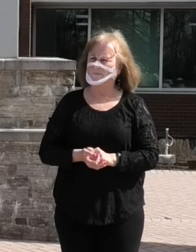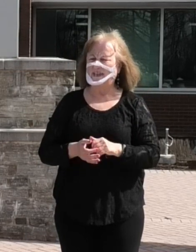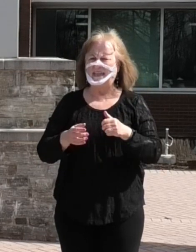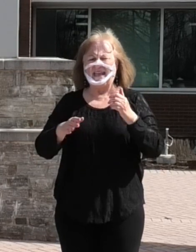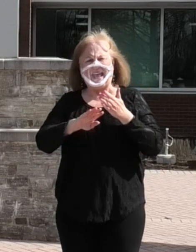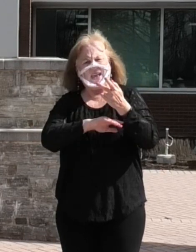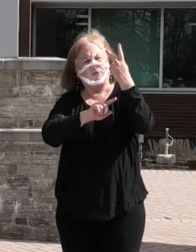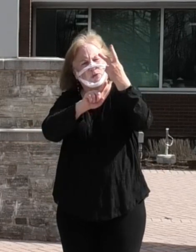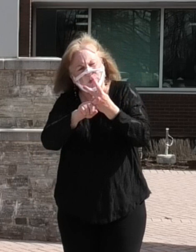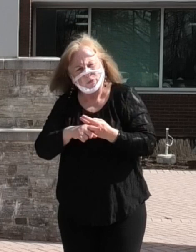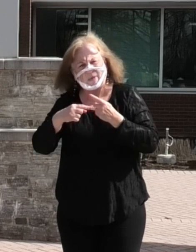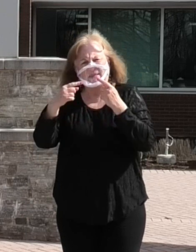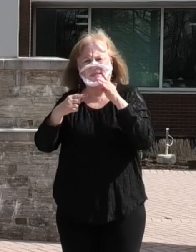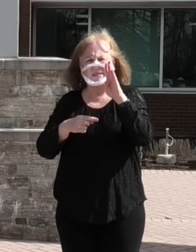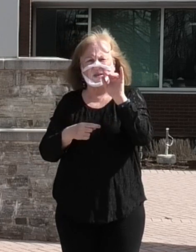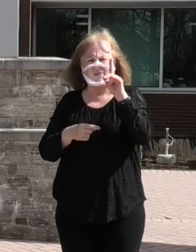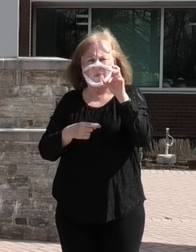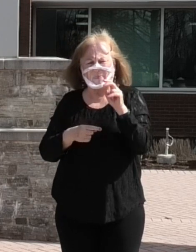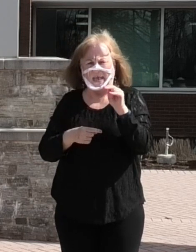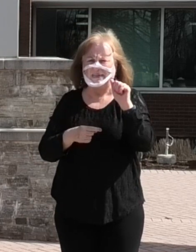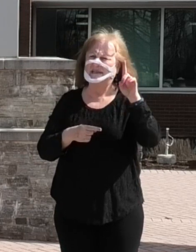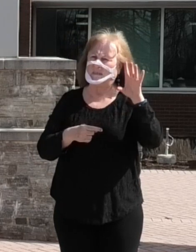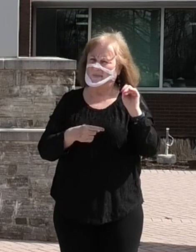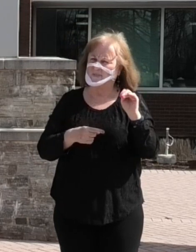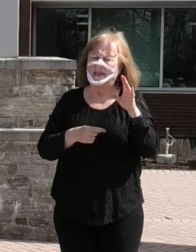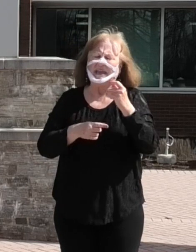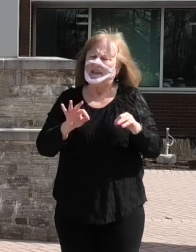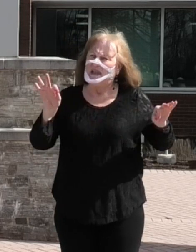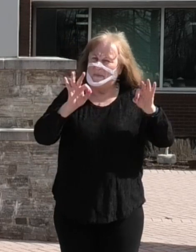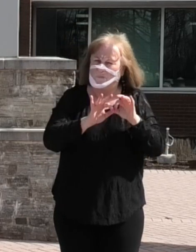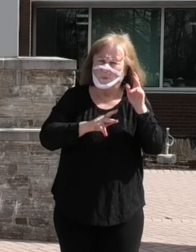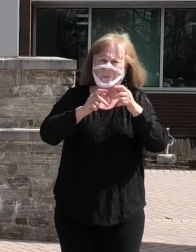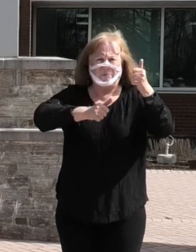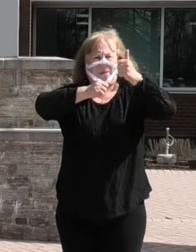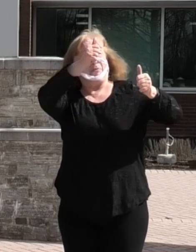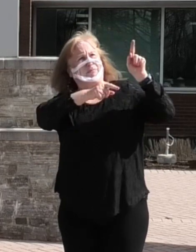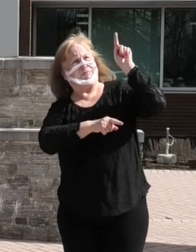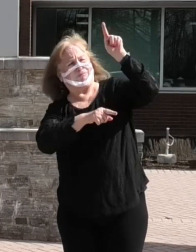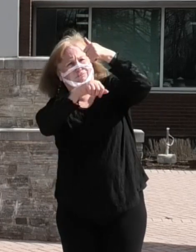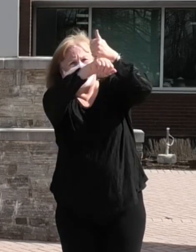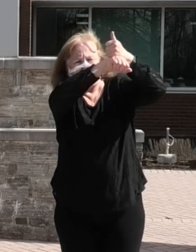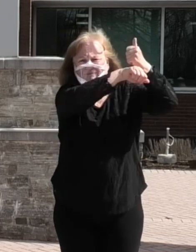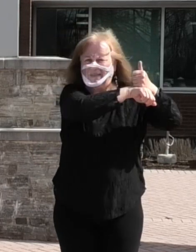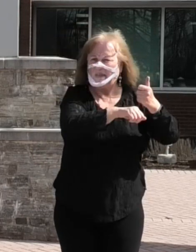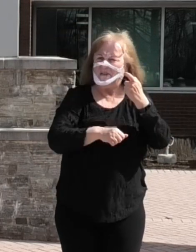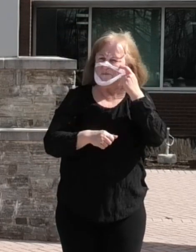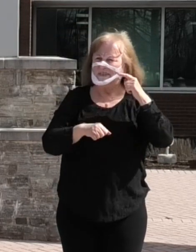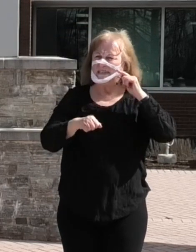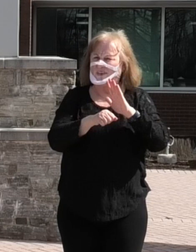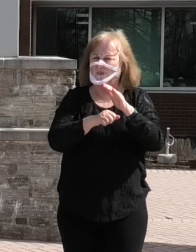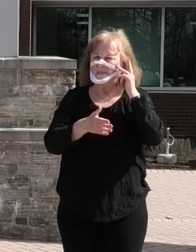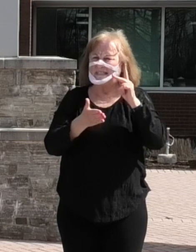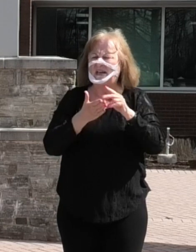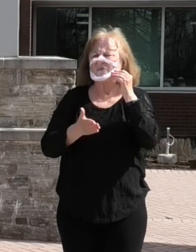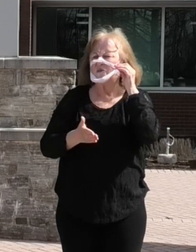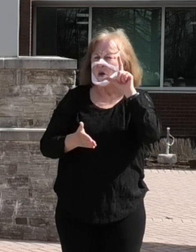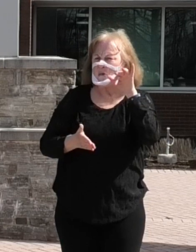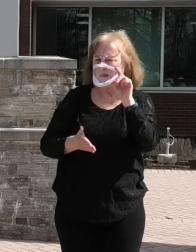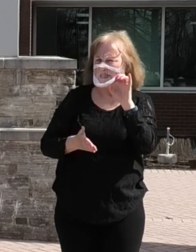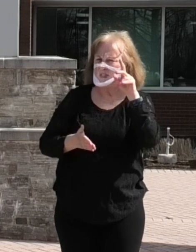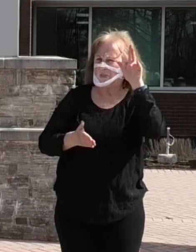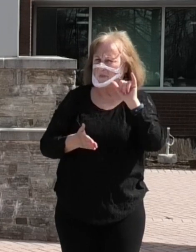After 2 months of the Biden administration and with key officials in place, including the recently confirmed Secretary of Homeland